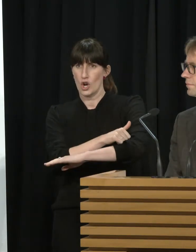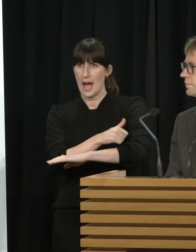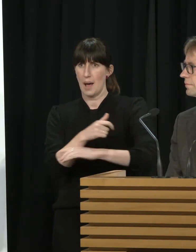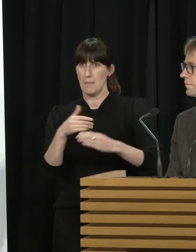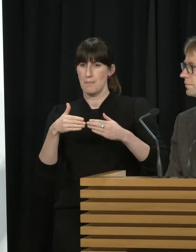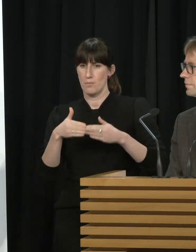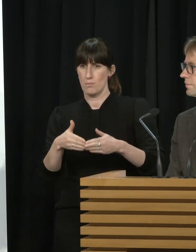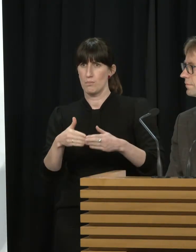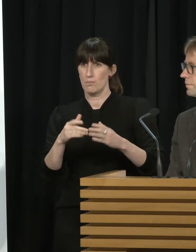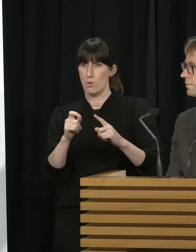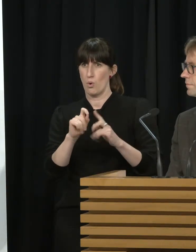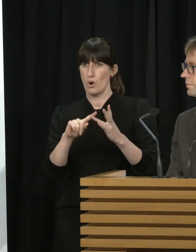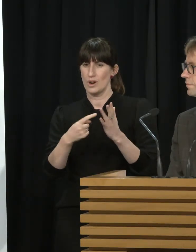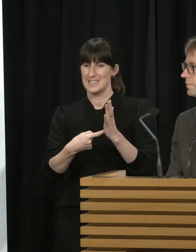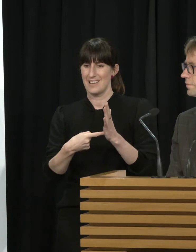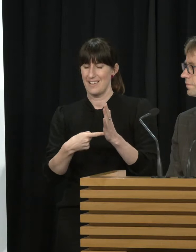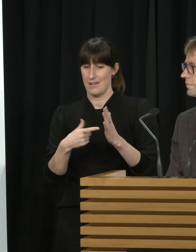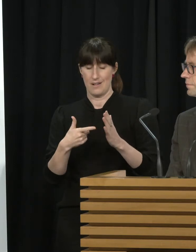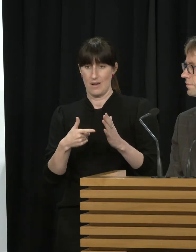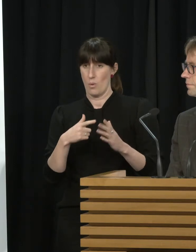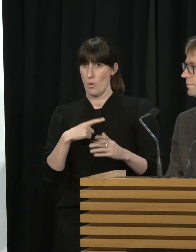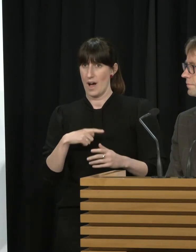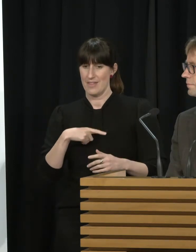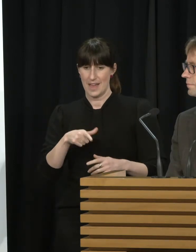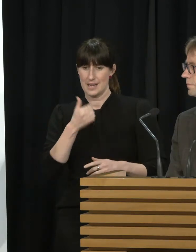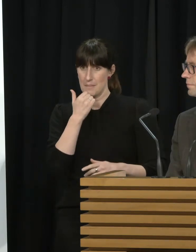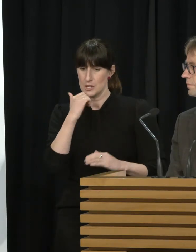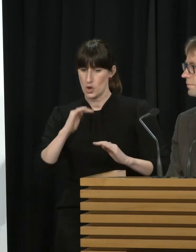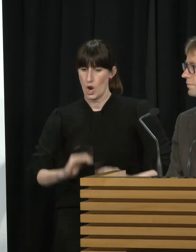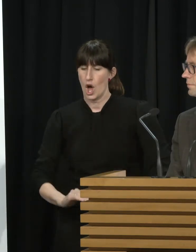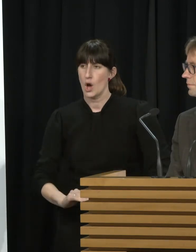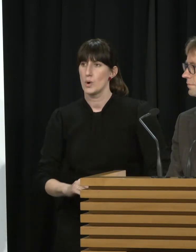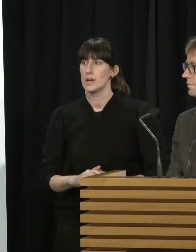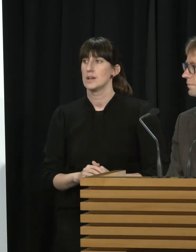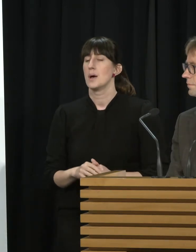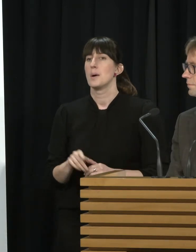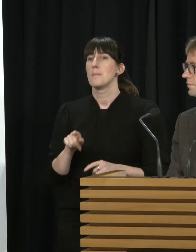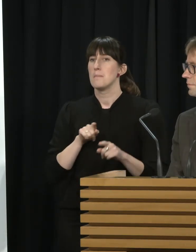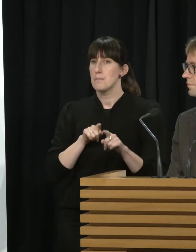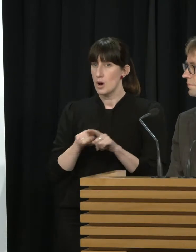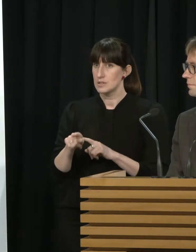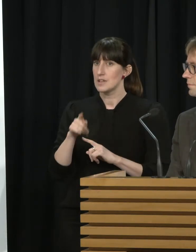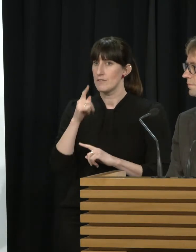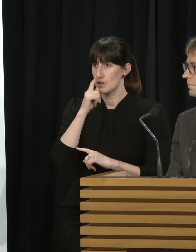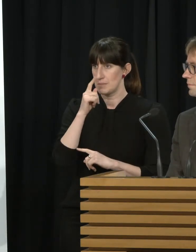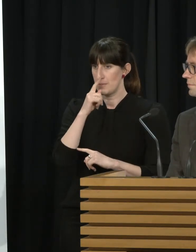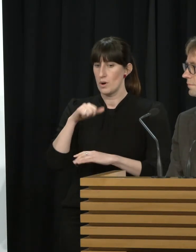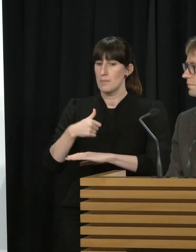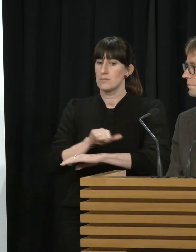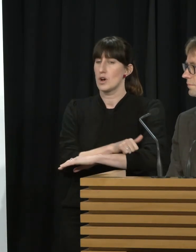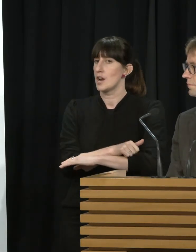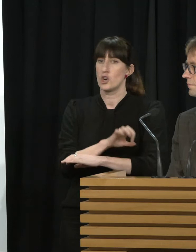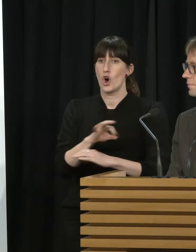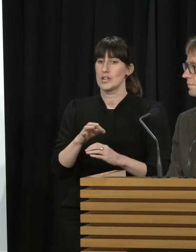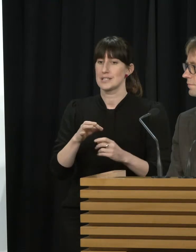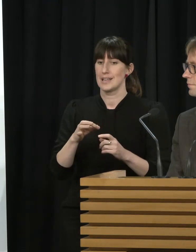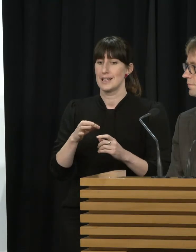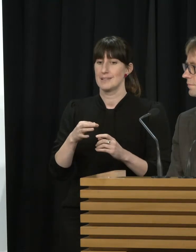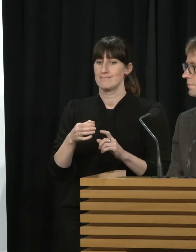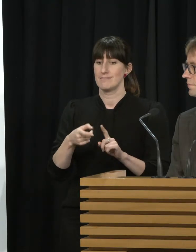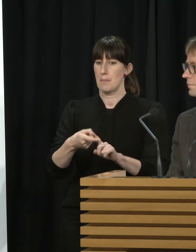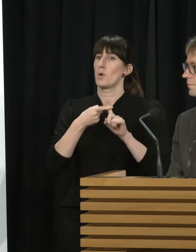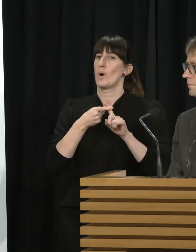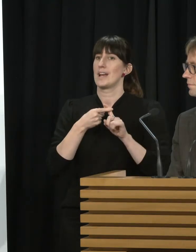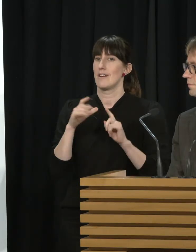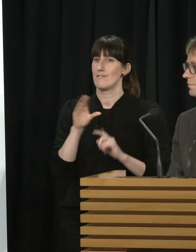bad luck that you had so few that actually had been vaccinated? No, because the majority of people concerned here weren't necessarily employed directly by the port. They were employed by one of